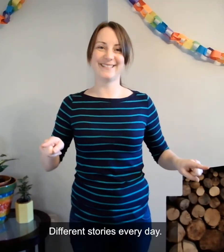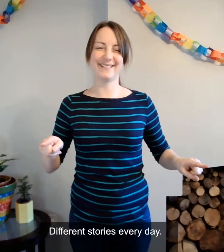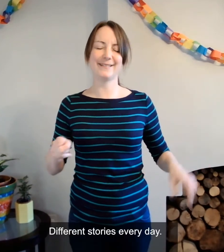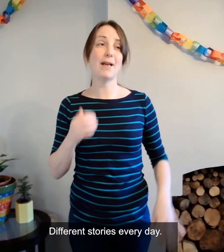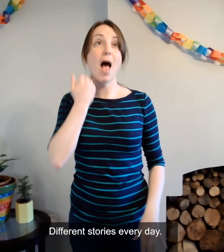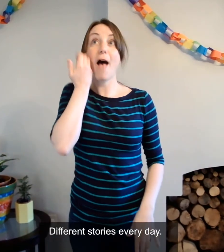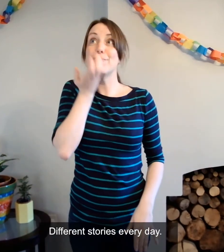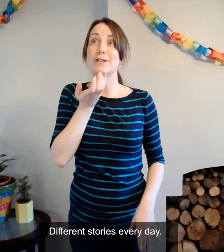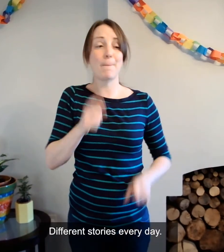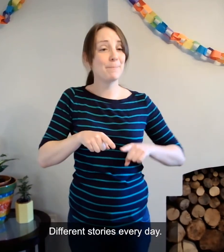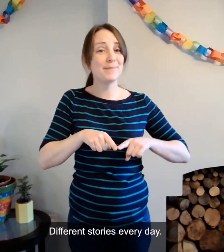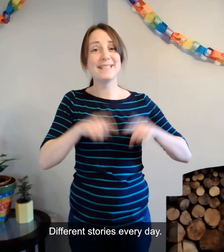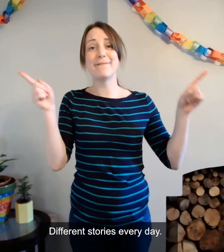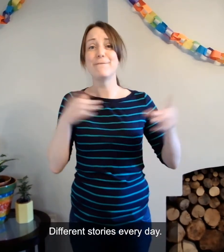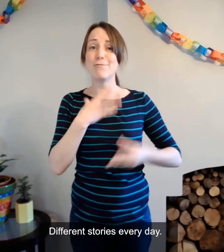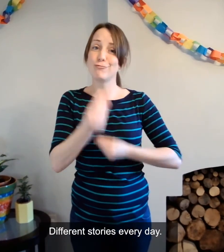Different stories every day.